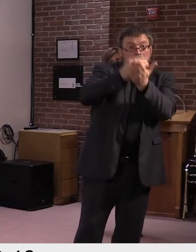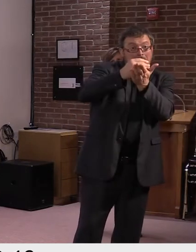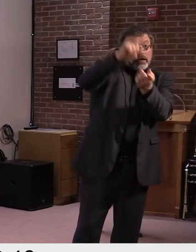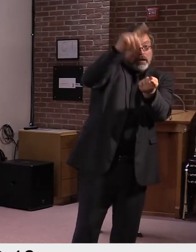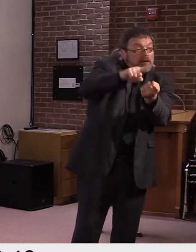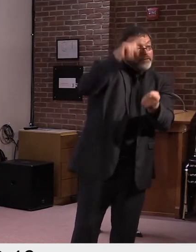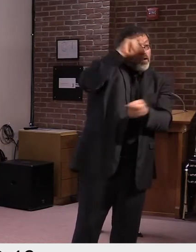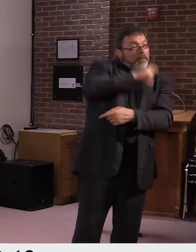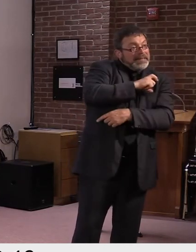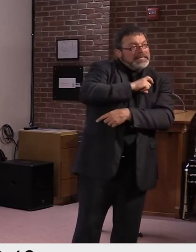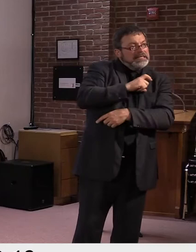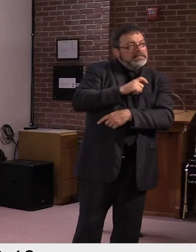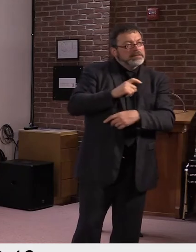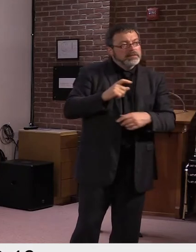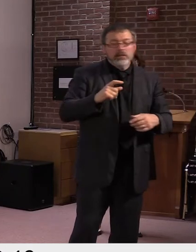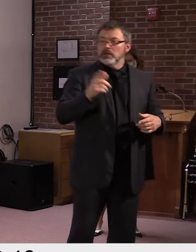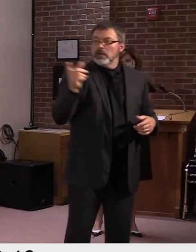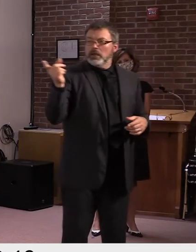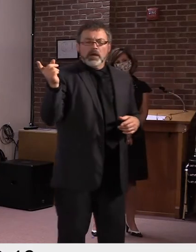No.